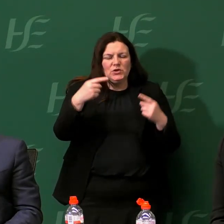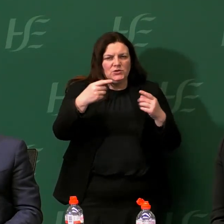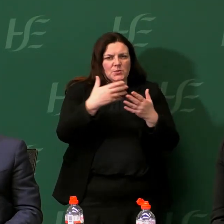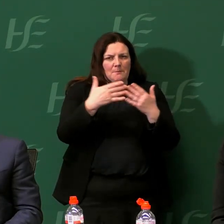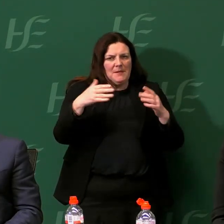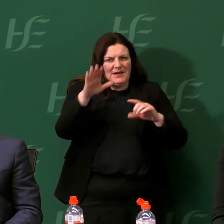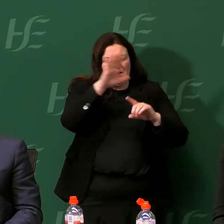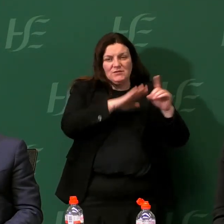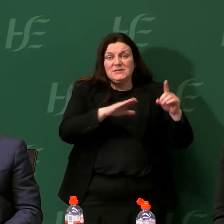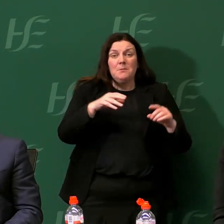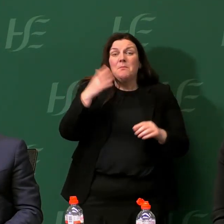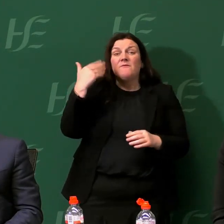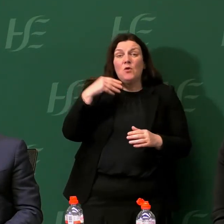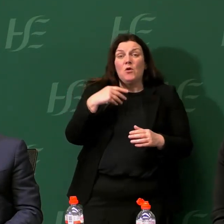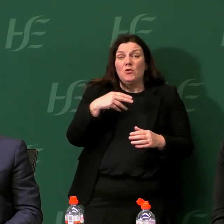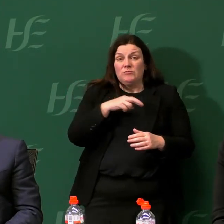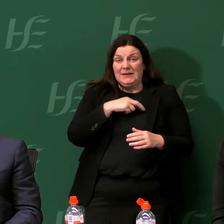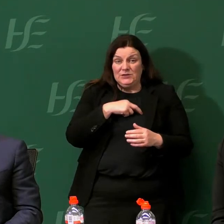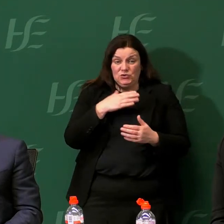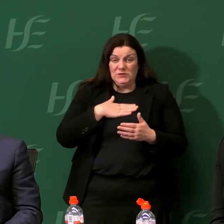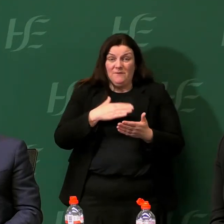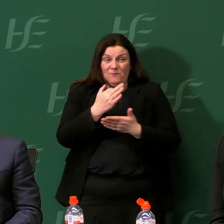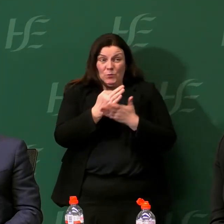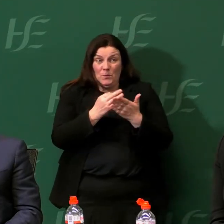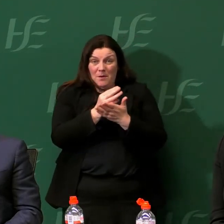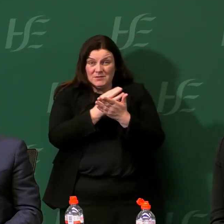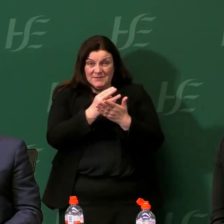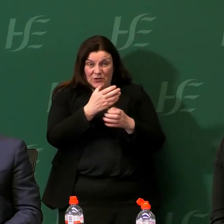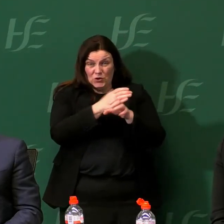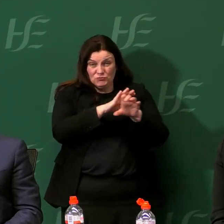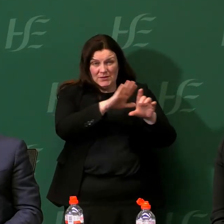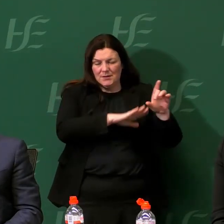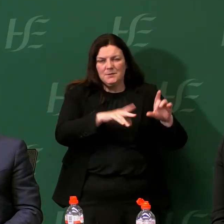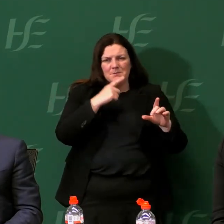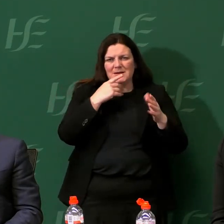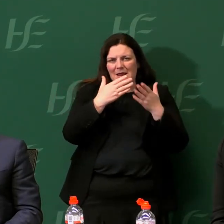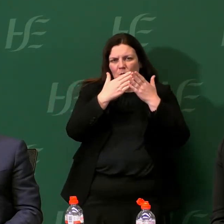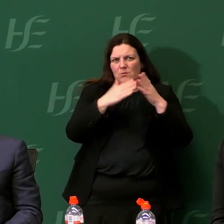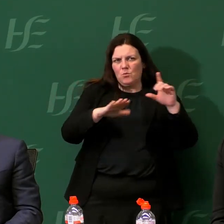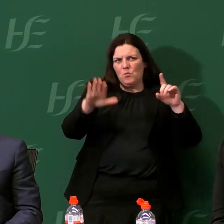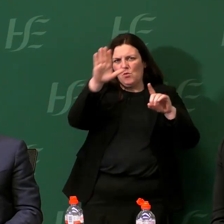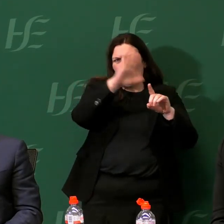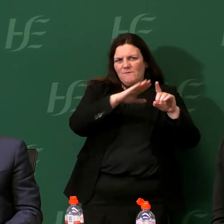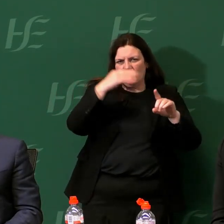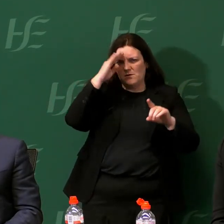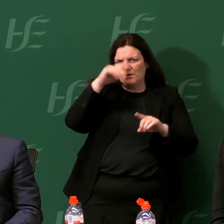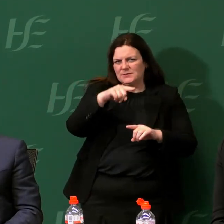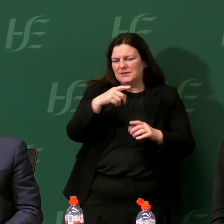areas. As I said, it used to be confined to just a couple of parts of the country, but now it's much more widely spread.